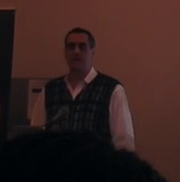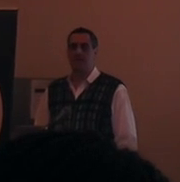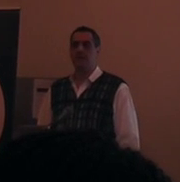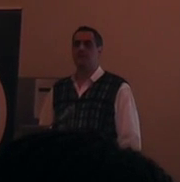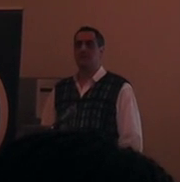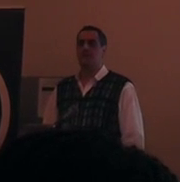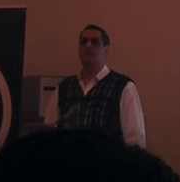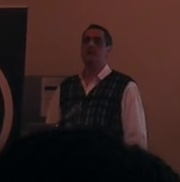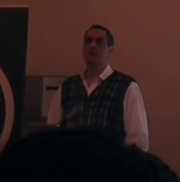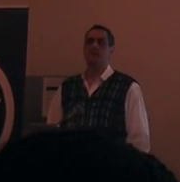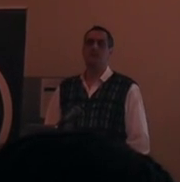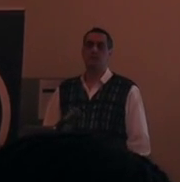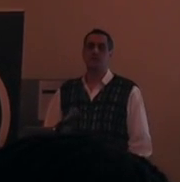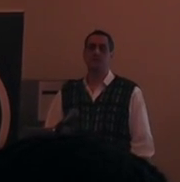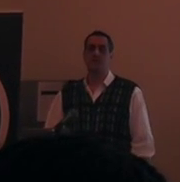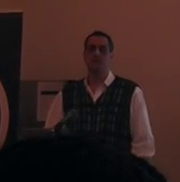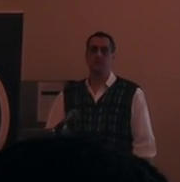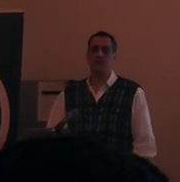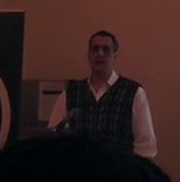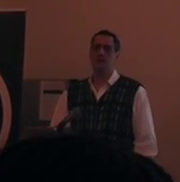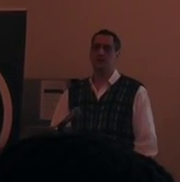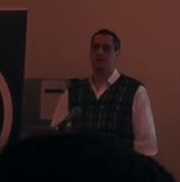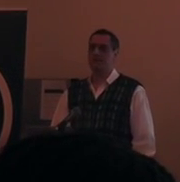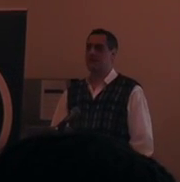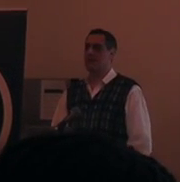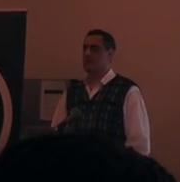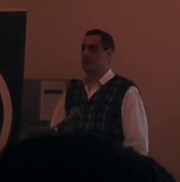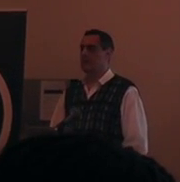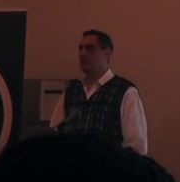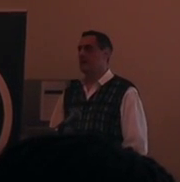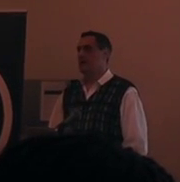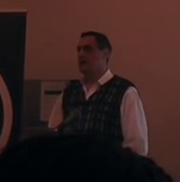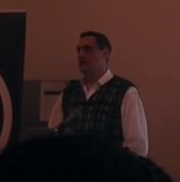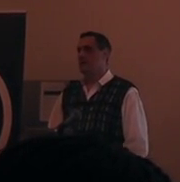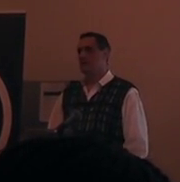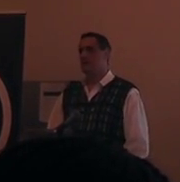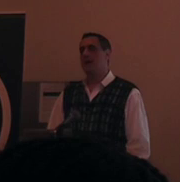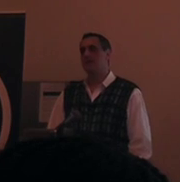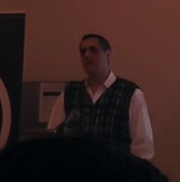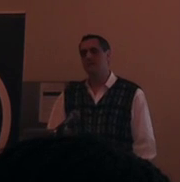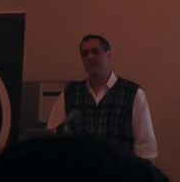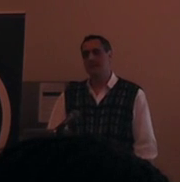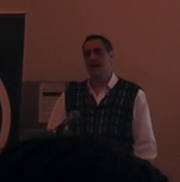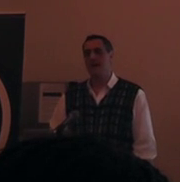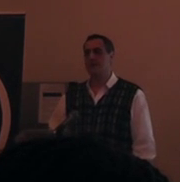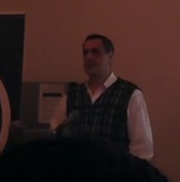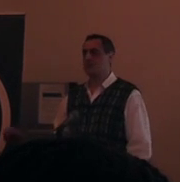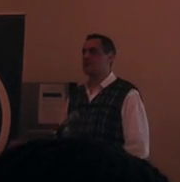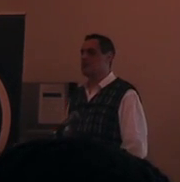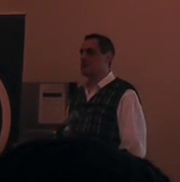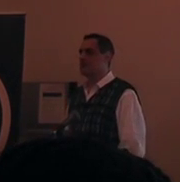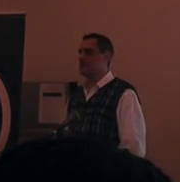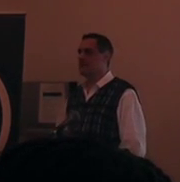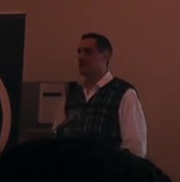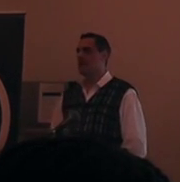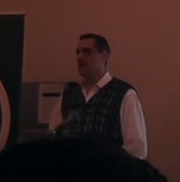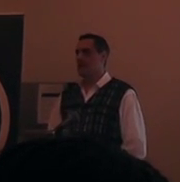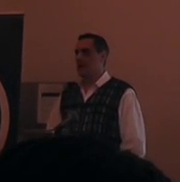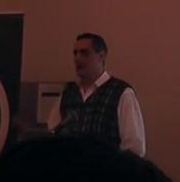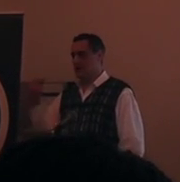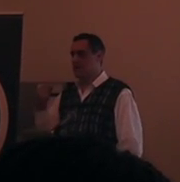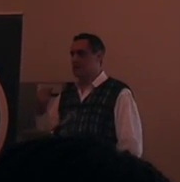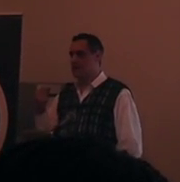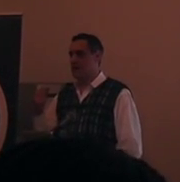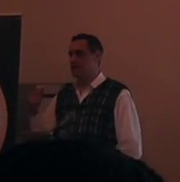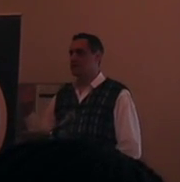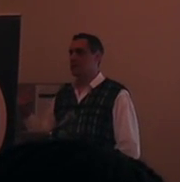Anytime he could make fun of someone because he perceived them to be LGBT, he would. So when his boss called him, he said, Alex, I just saw you on TV.